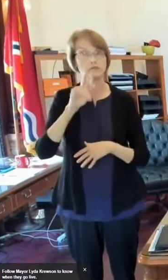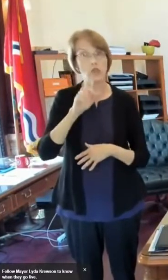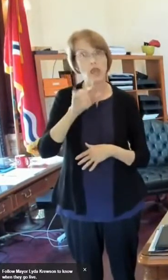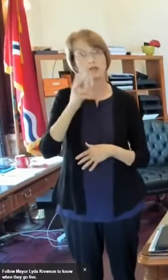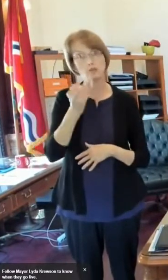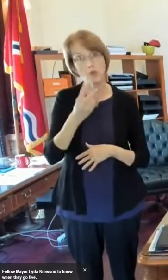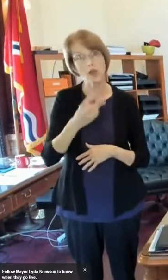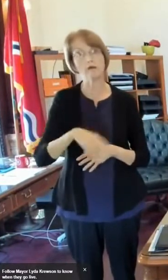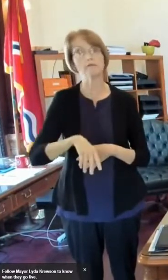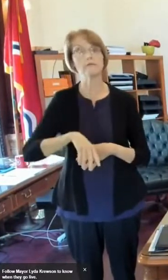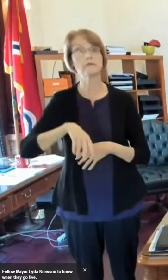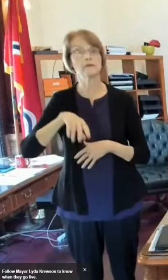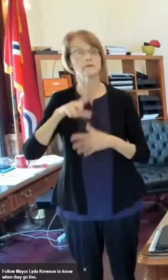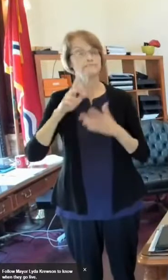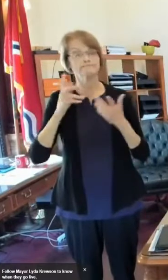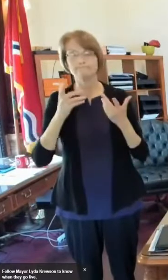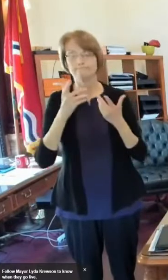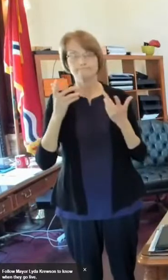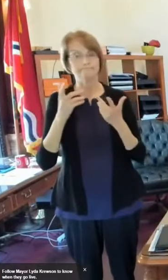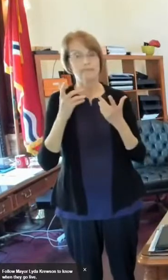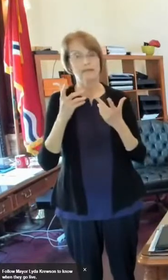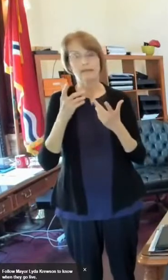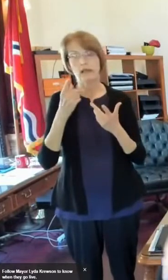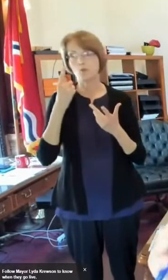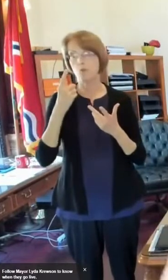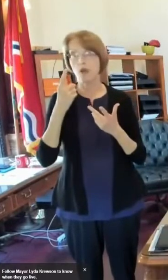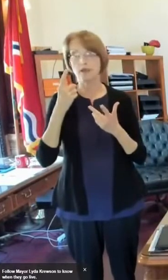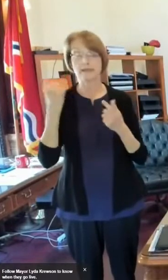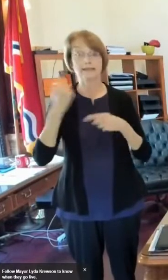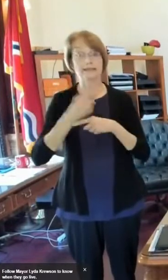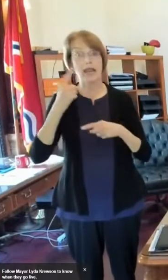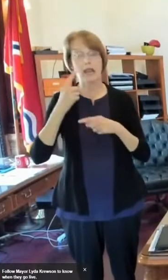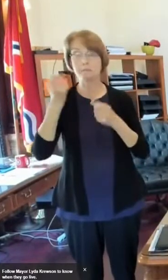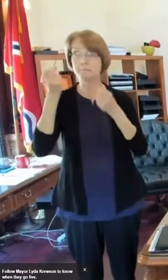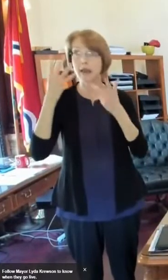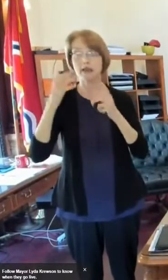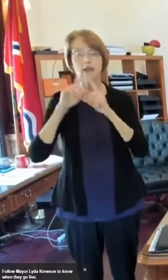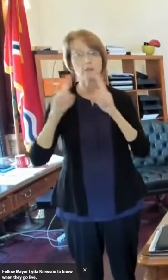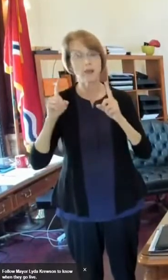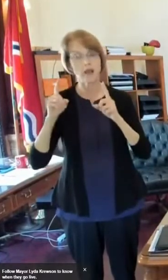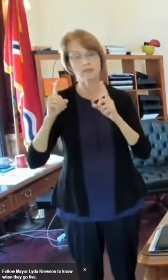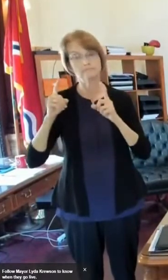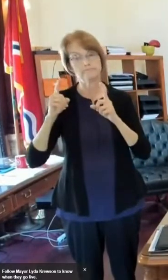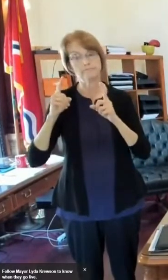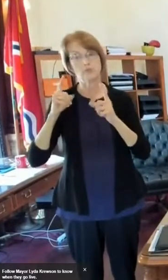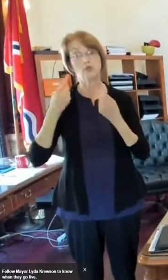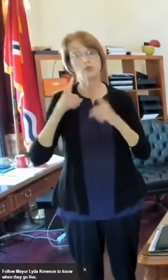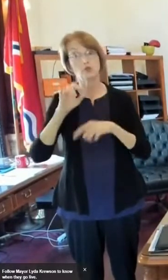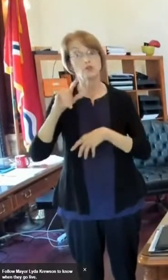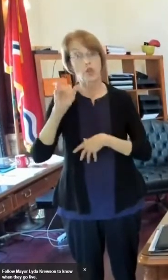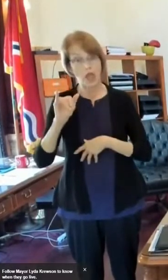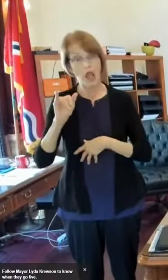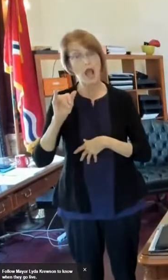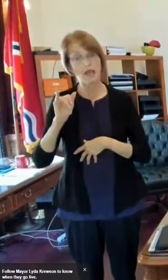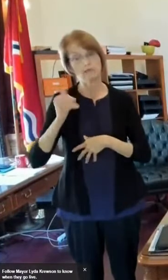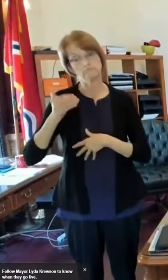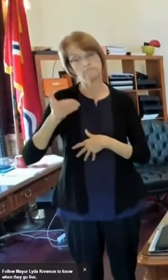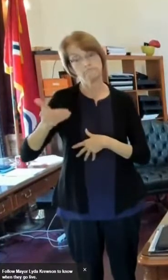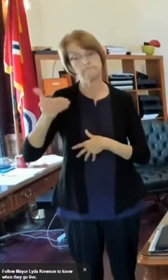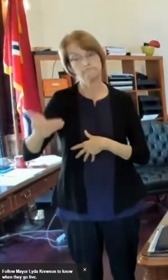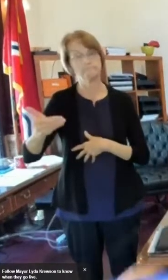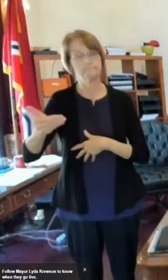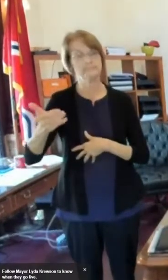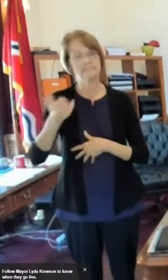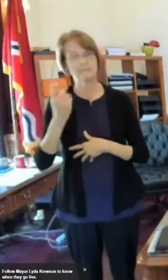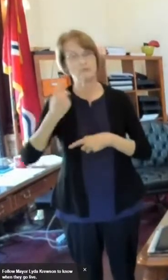14th. So there's no one big day, but it's just a smattering of cases throughout July. And this is all part